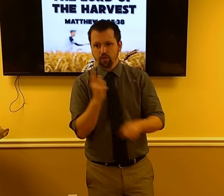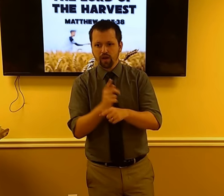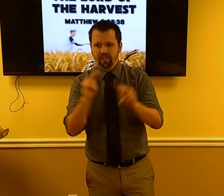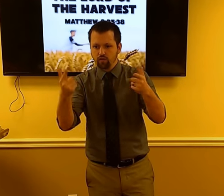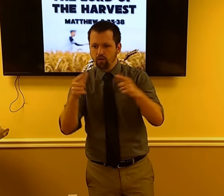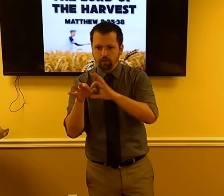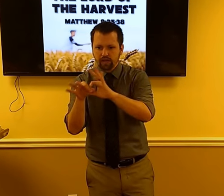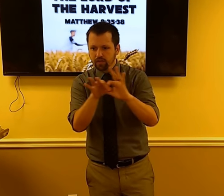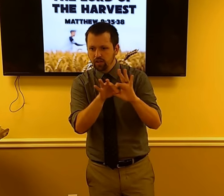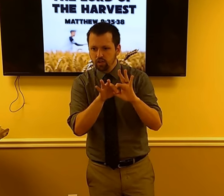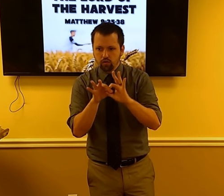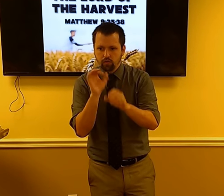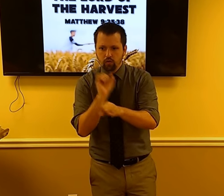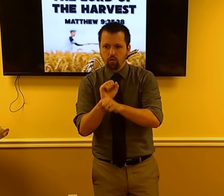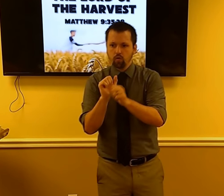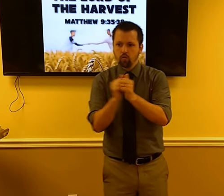Ugh. Right, that's no good. We need to be